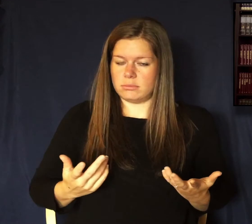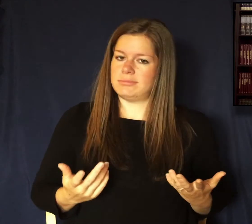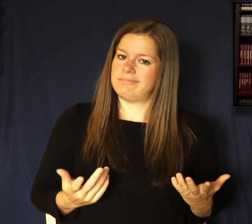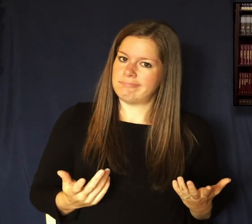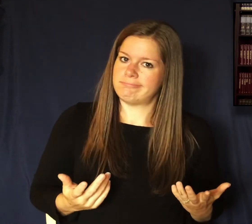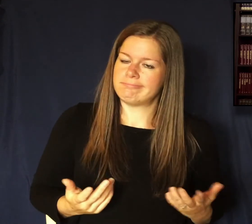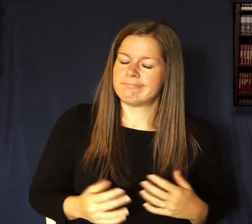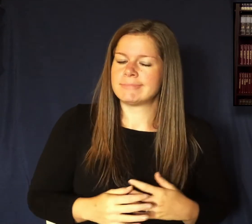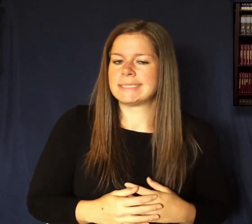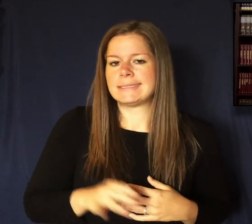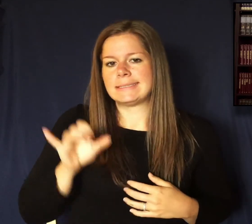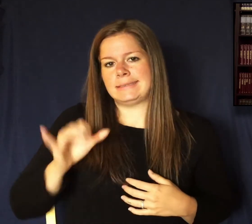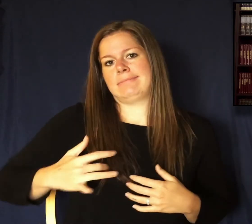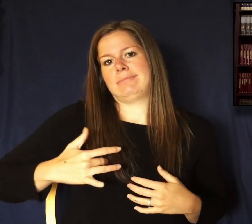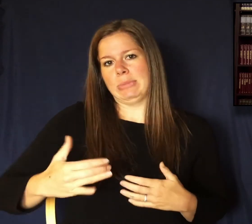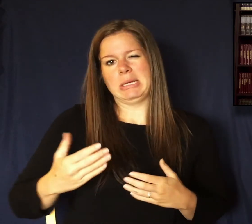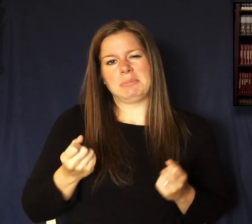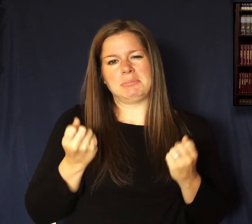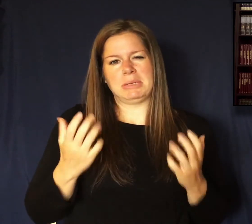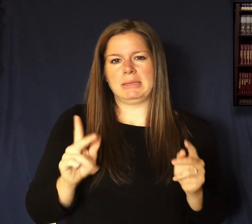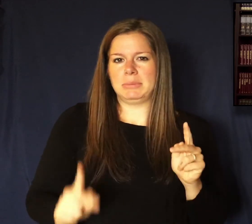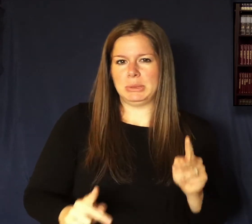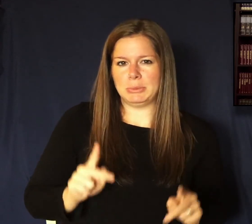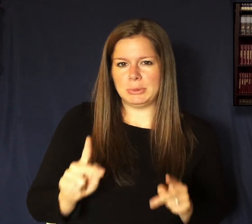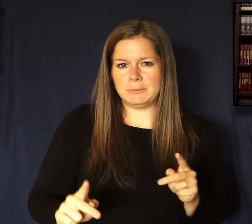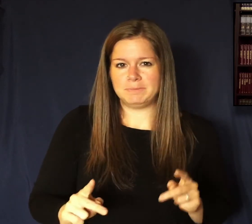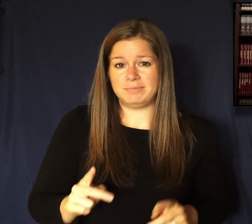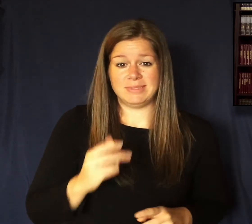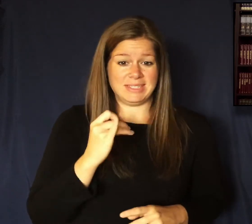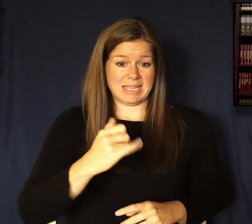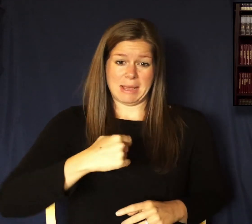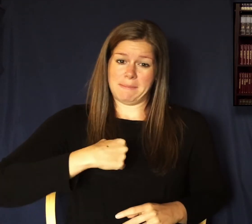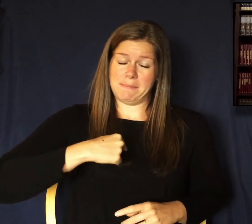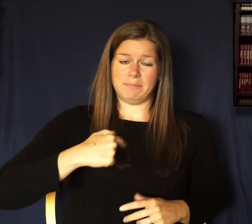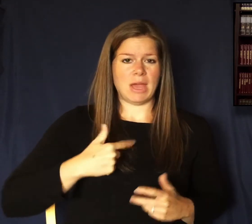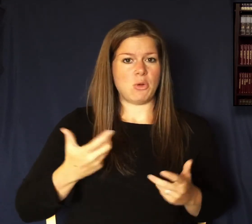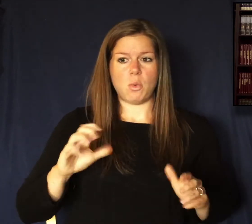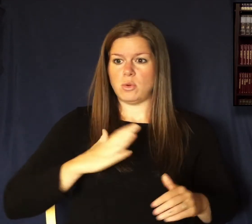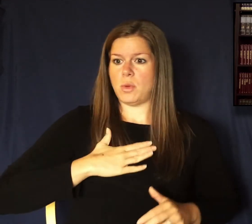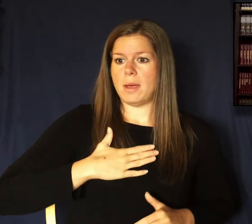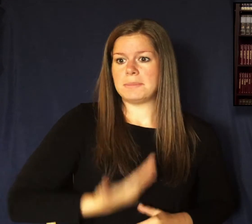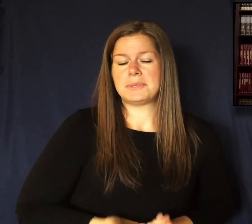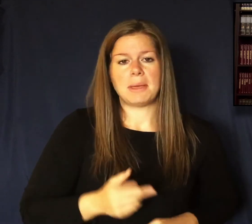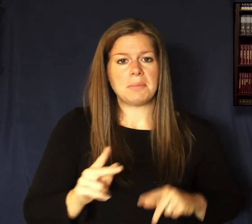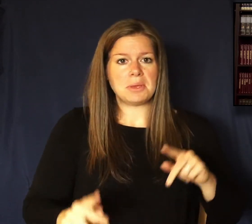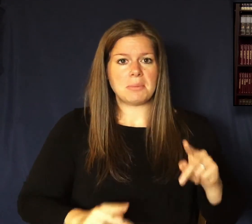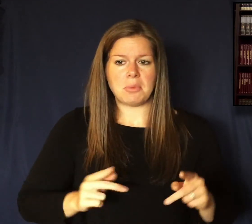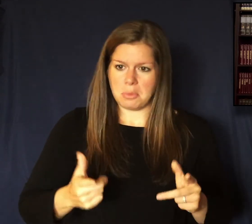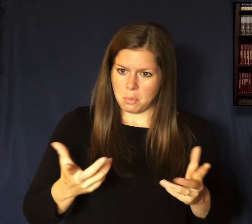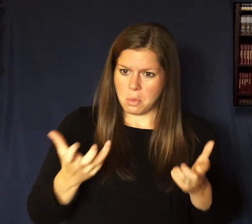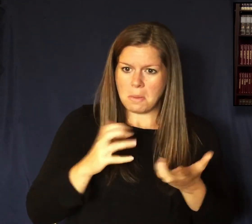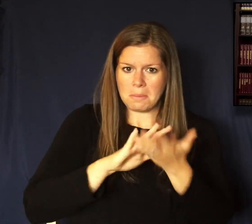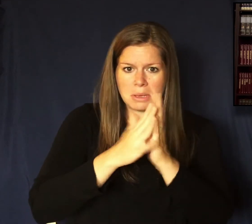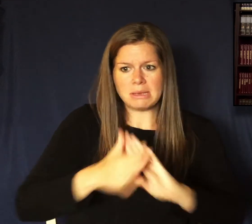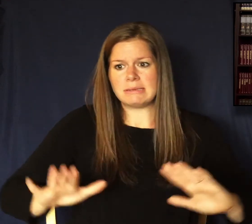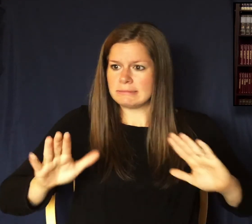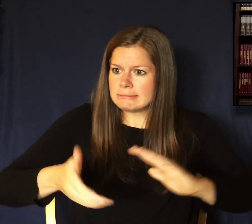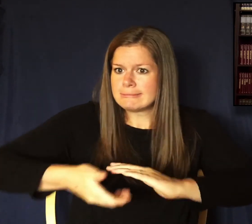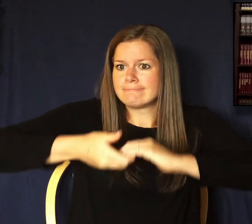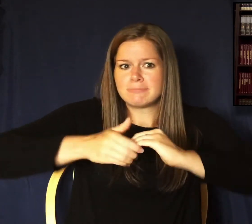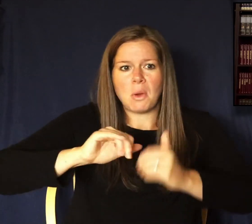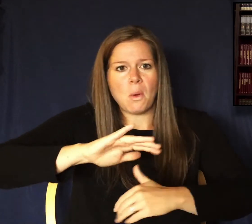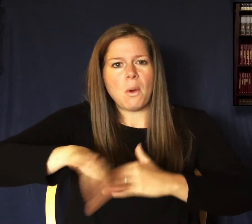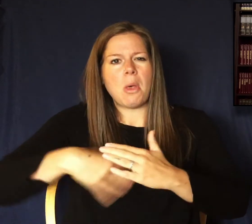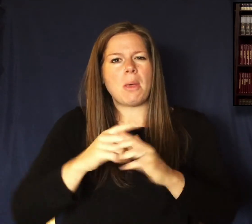to make everything okay and not wanting to upset people. But in the end, together we must wrestle to